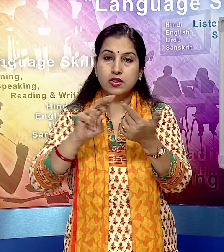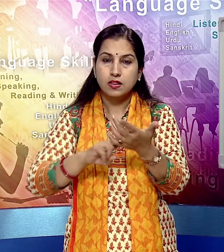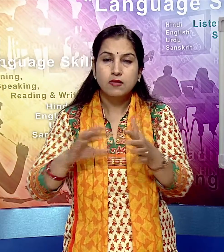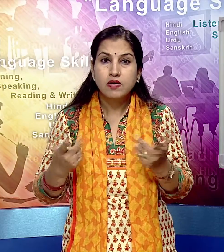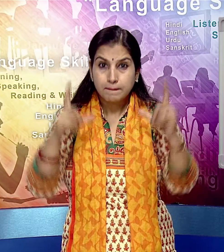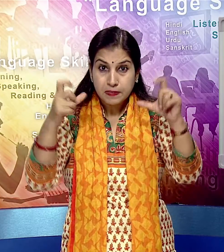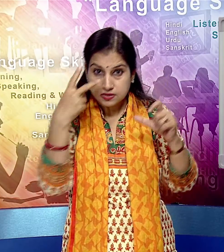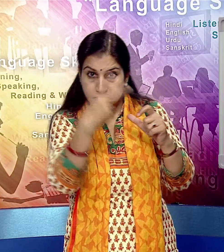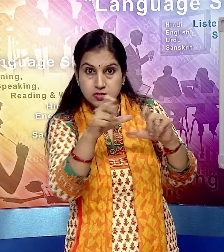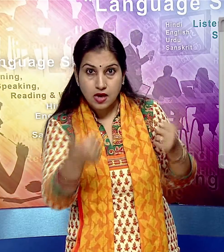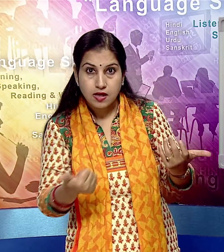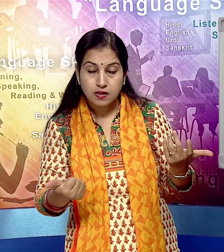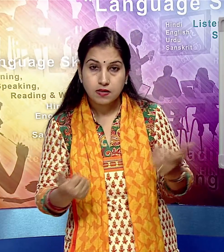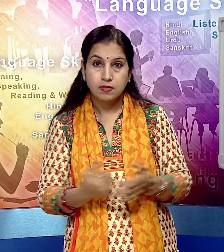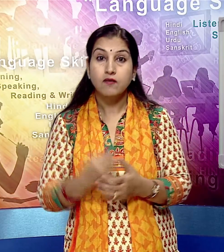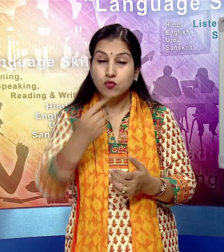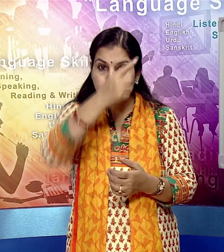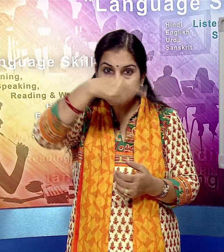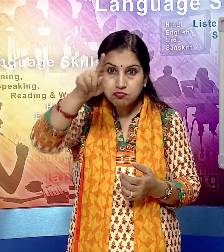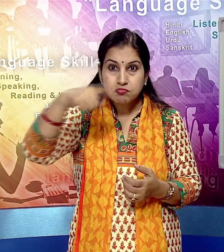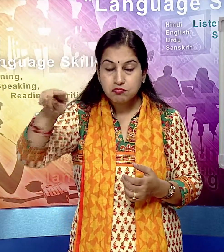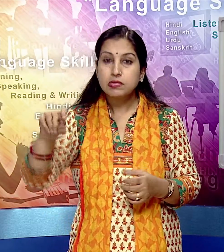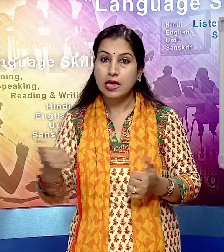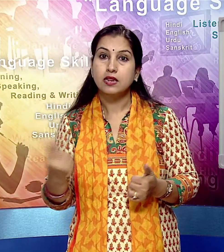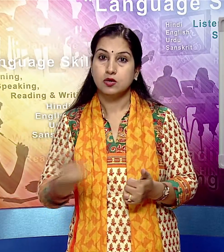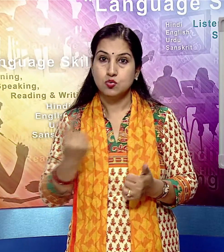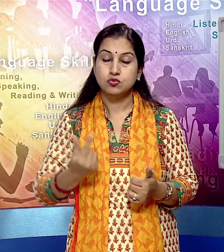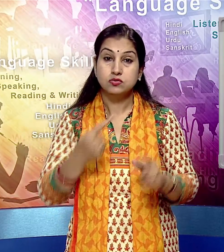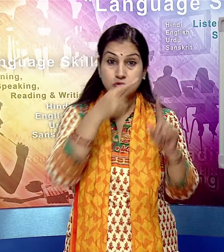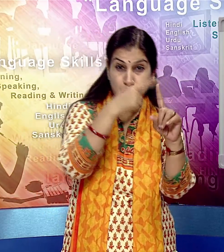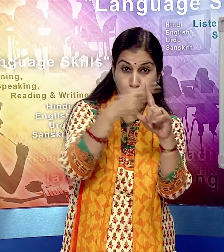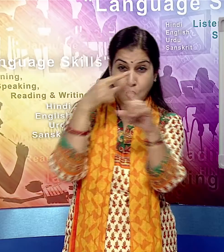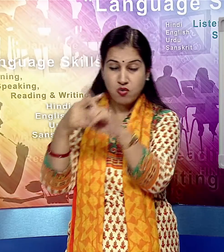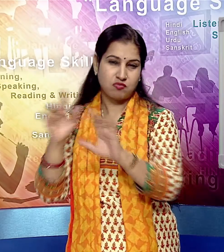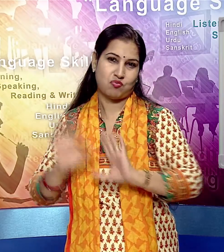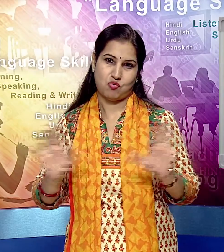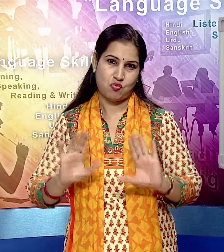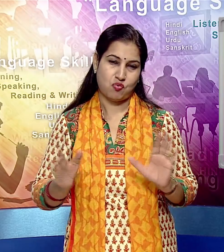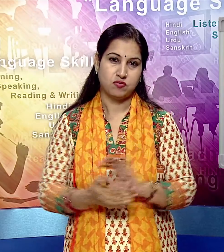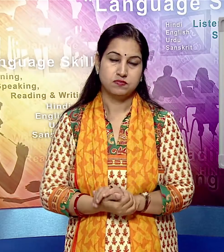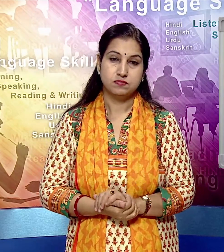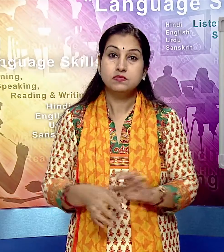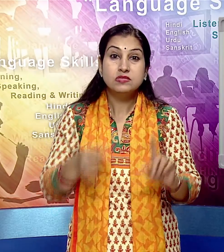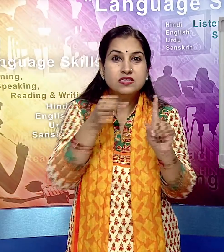picture, steel and